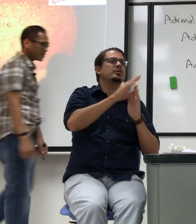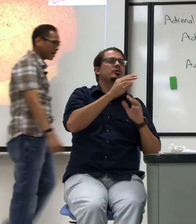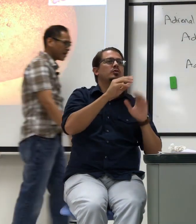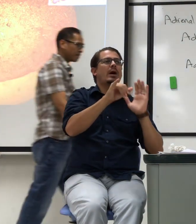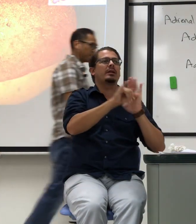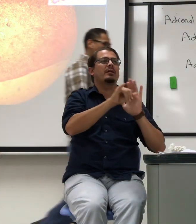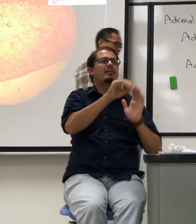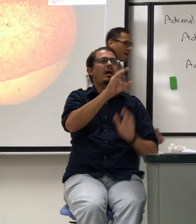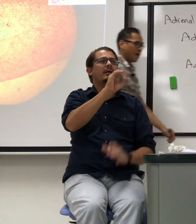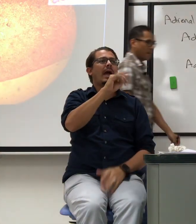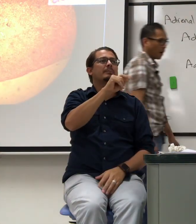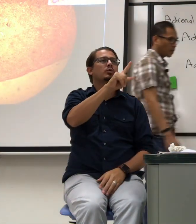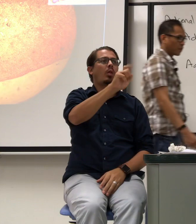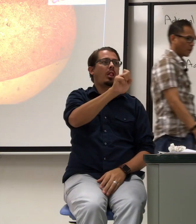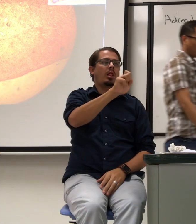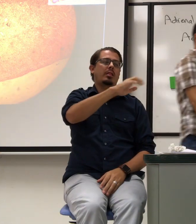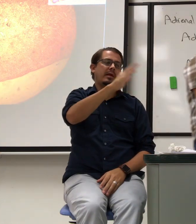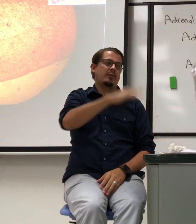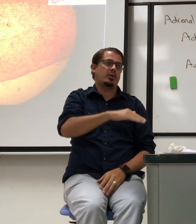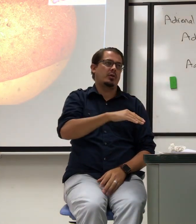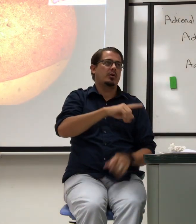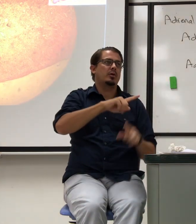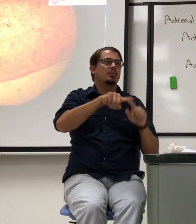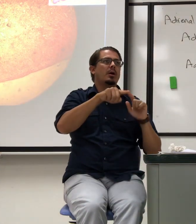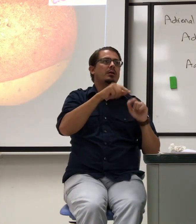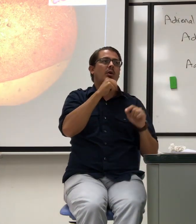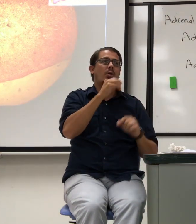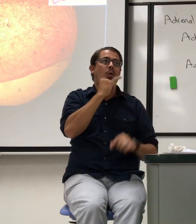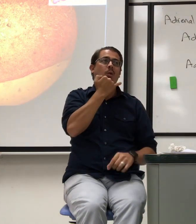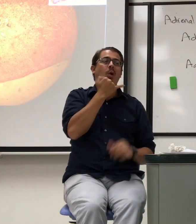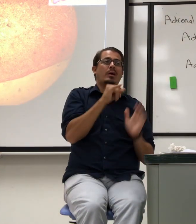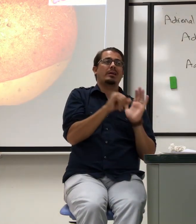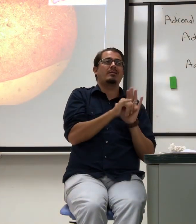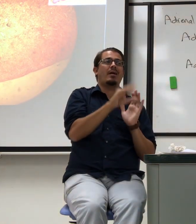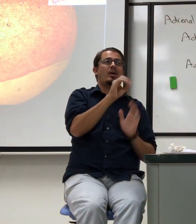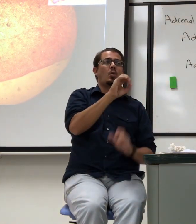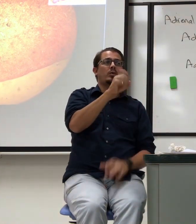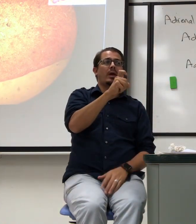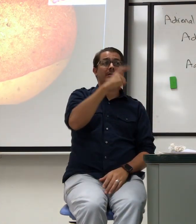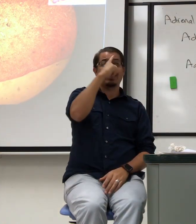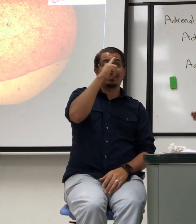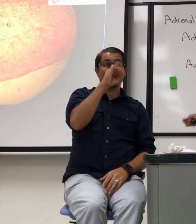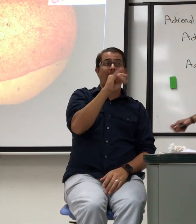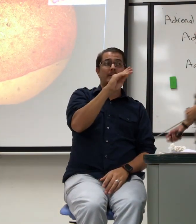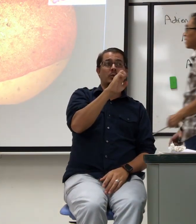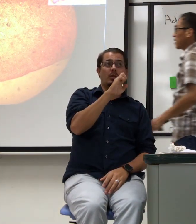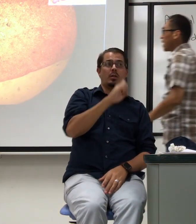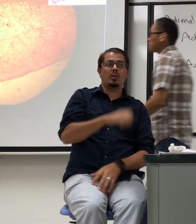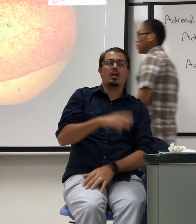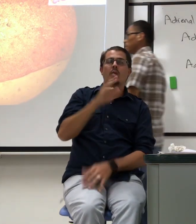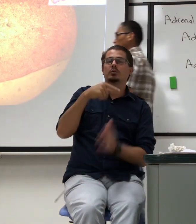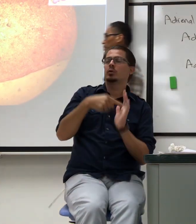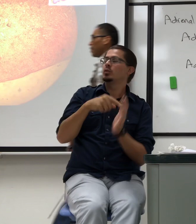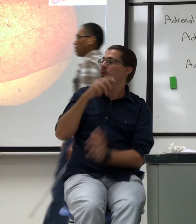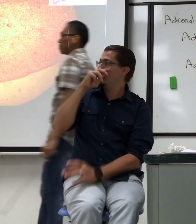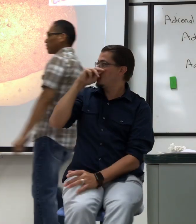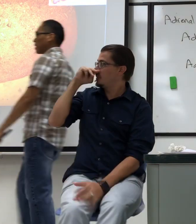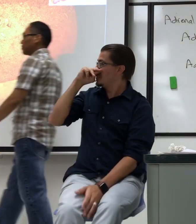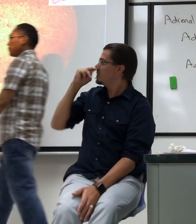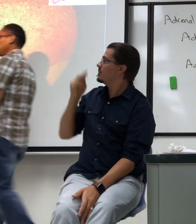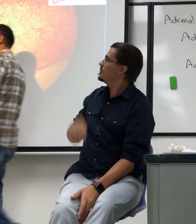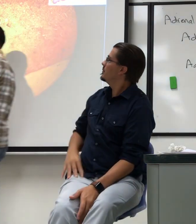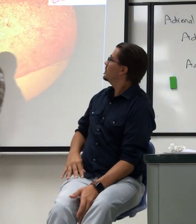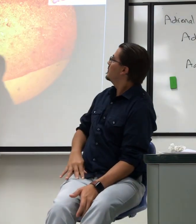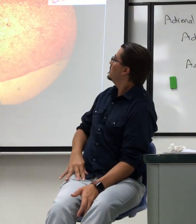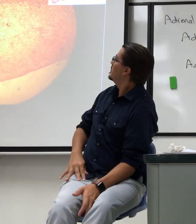want to misidentify part of the cortex by thinking it's the capsule. And that's really the key there.